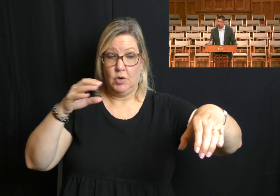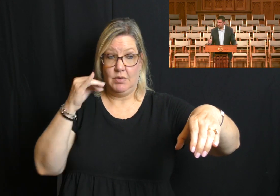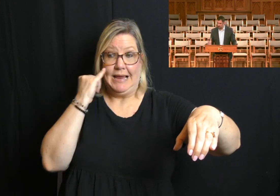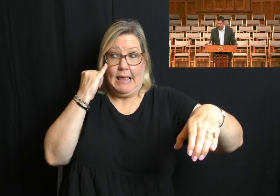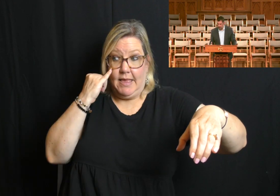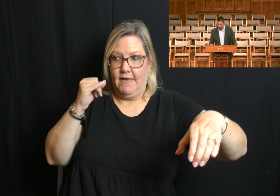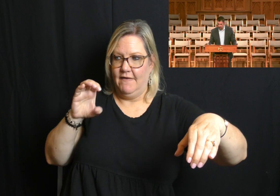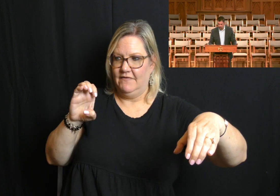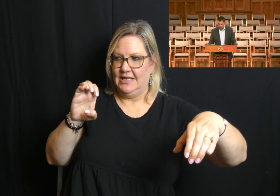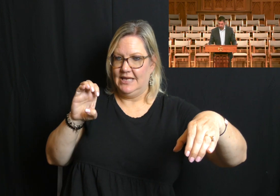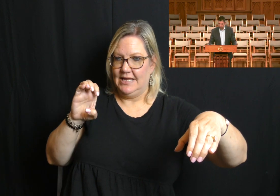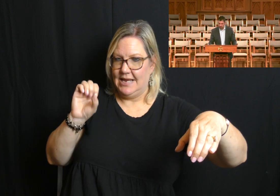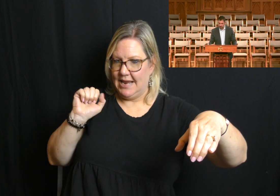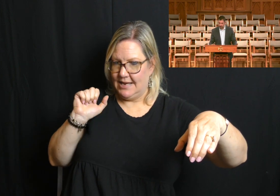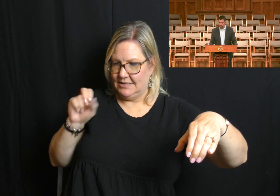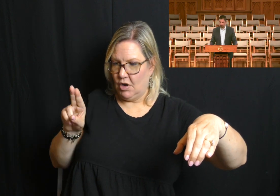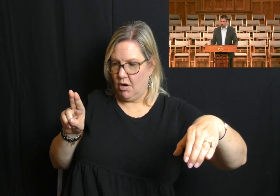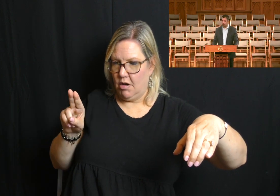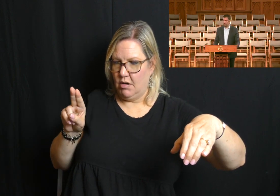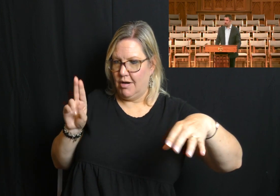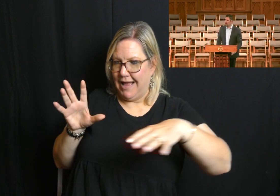other one can escape.